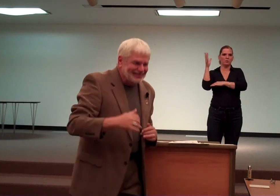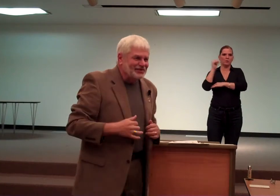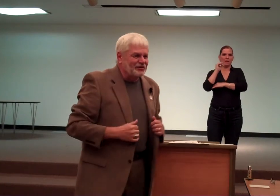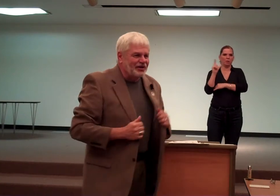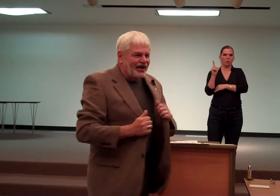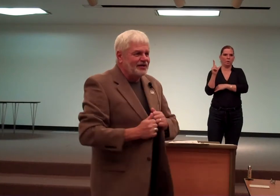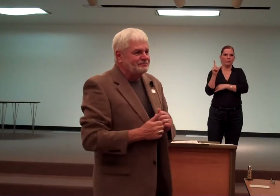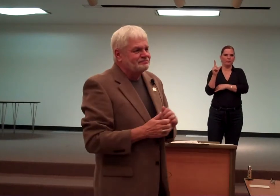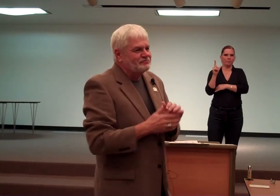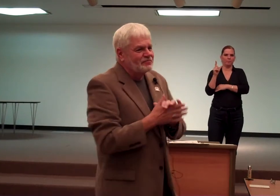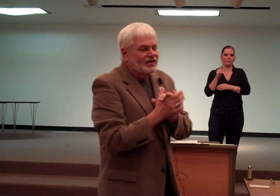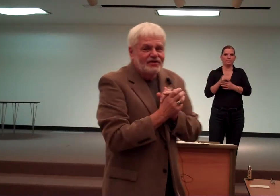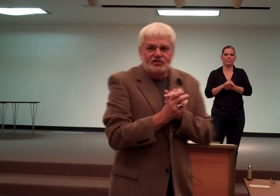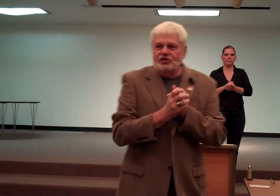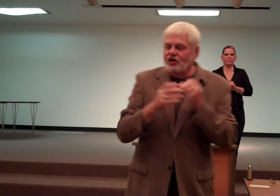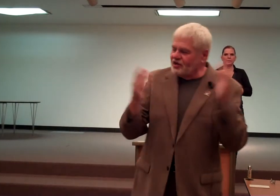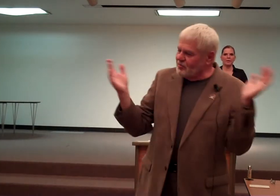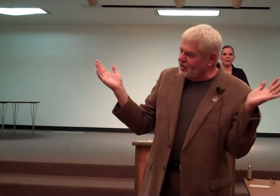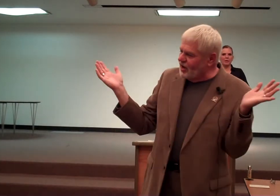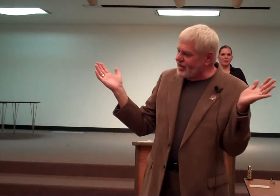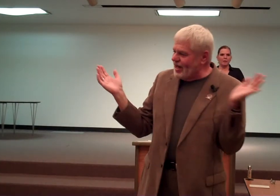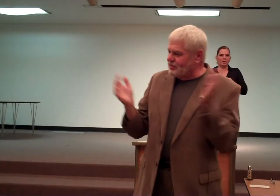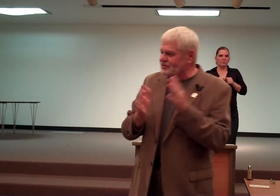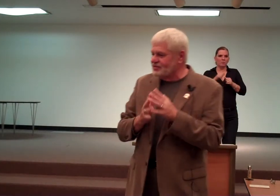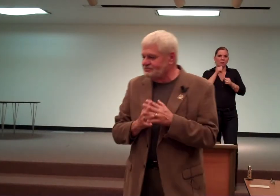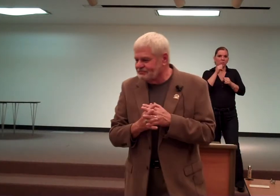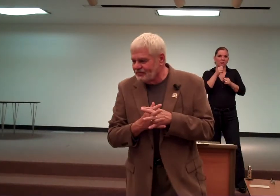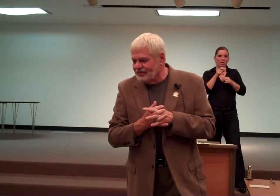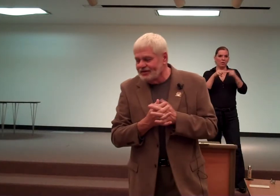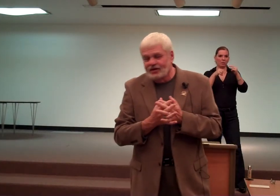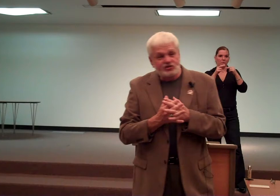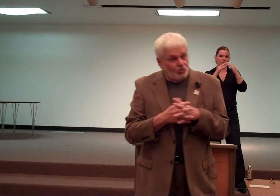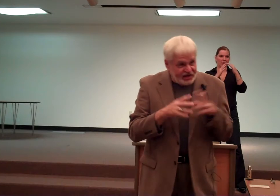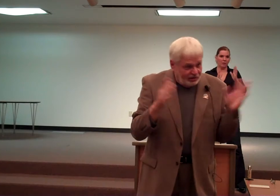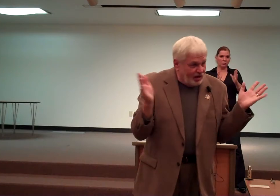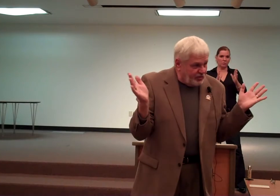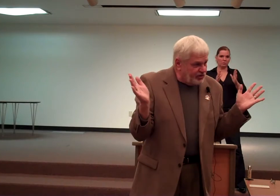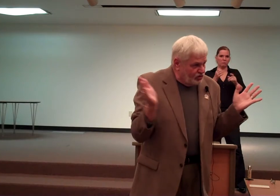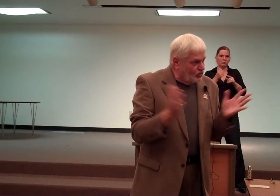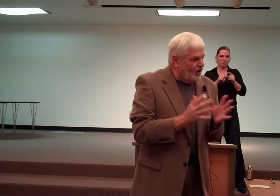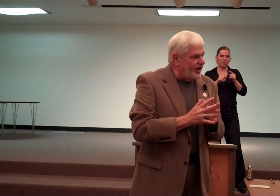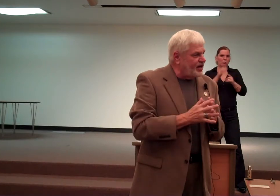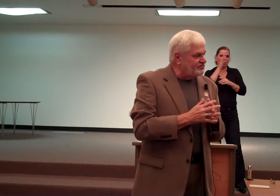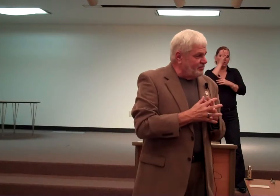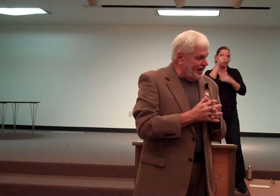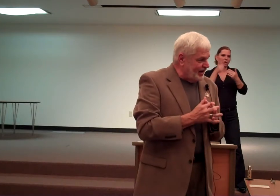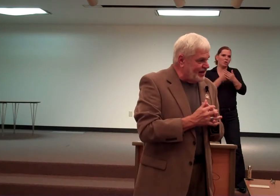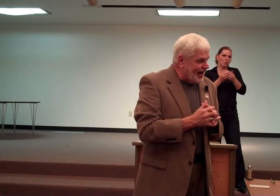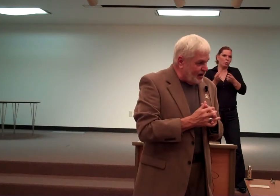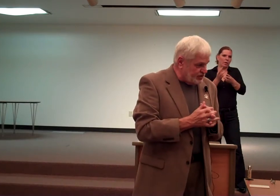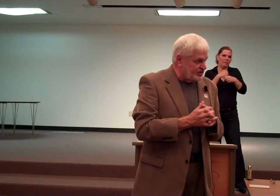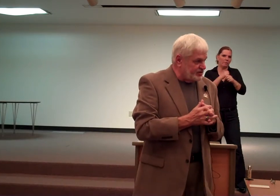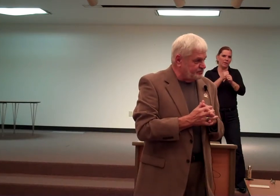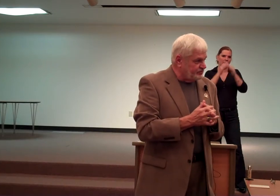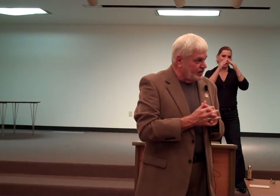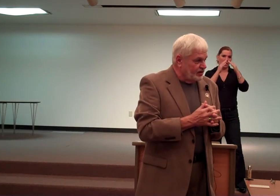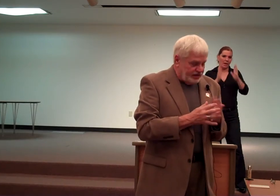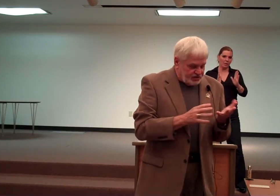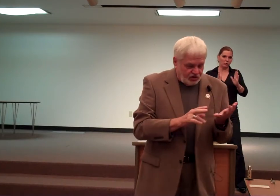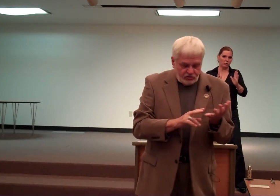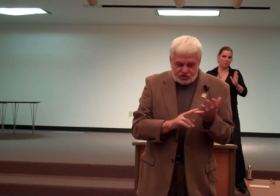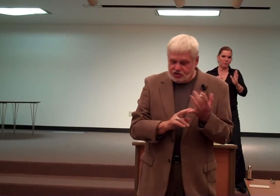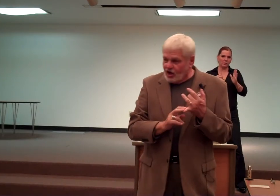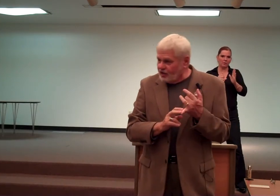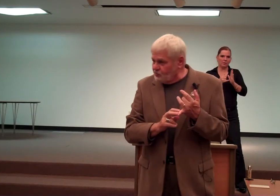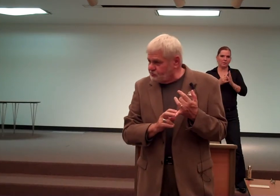Trees. Okay? So you're not going to make log cabins. So we come up with a new way of making houses.